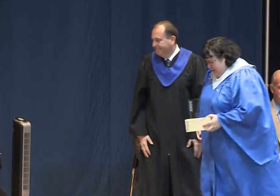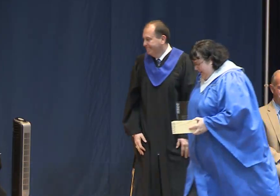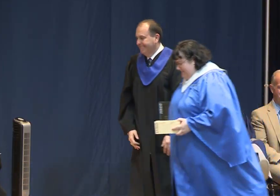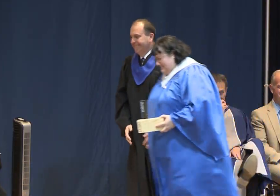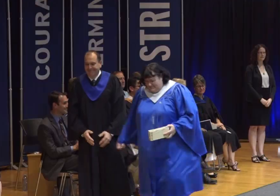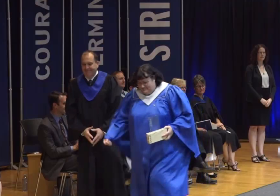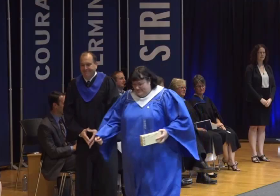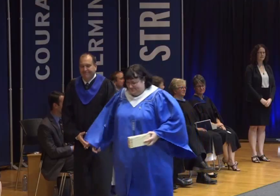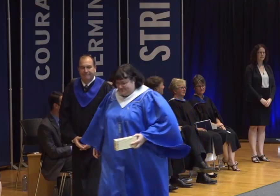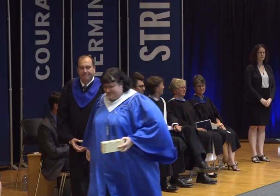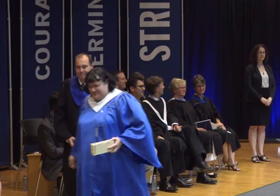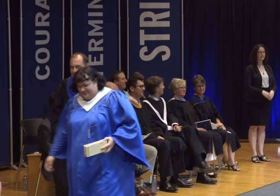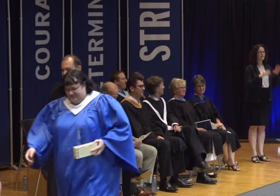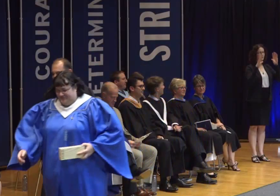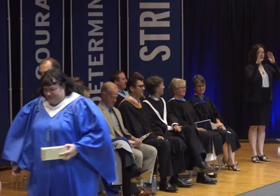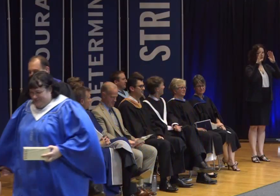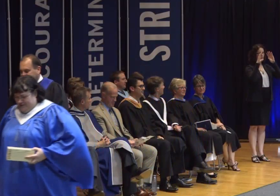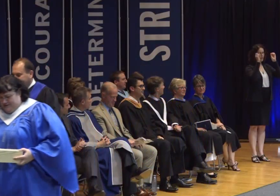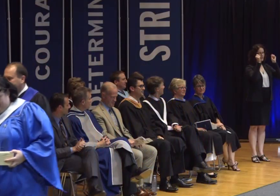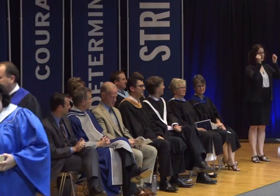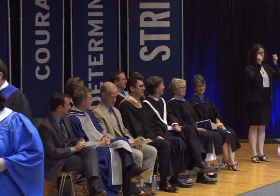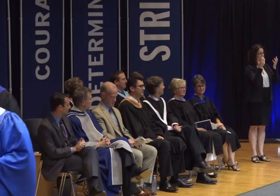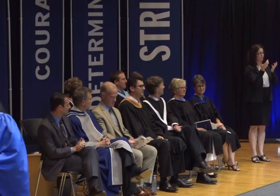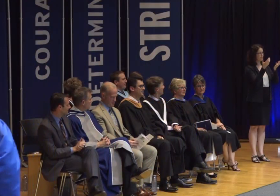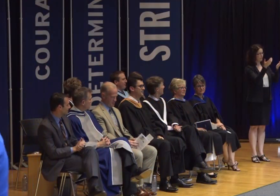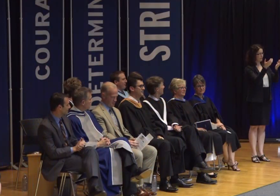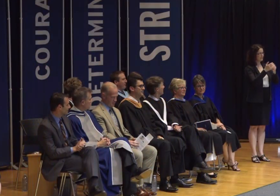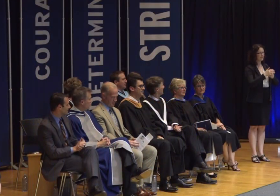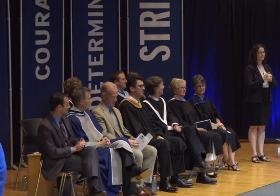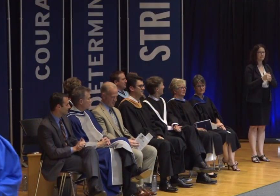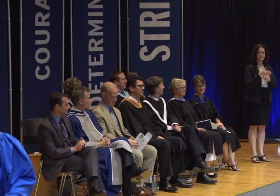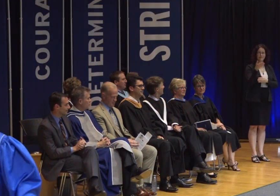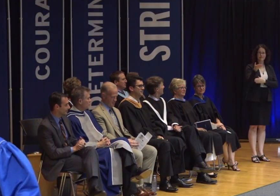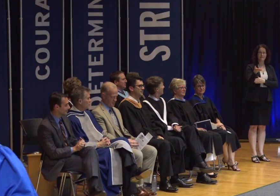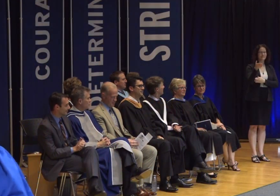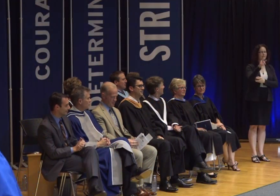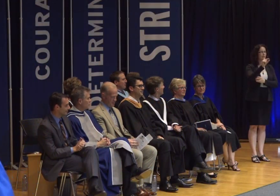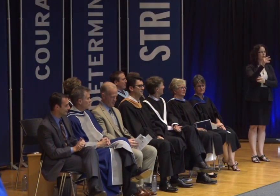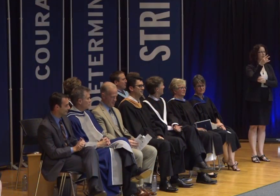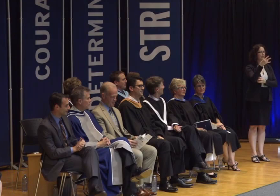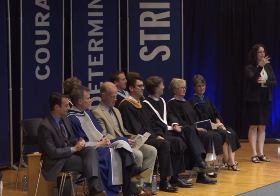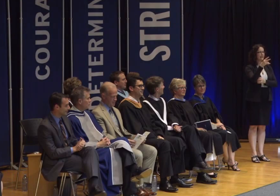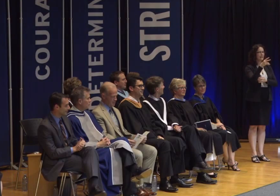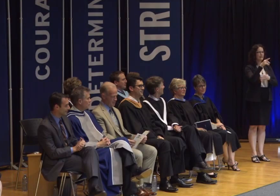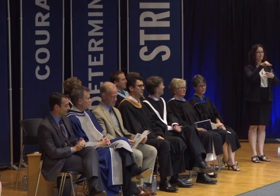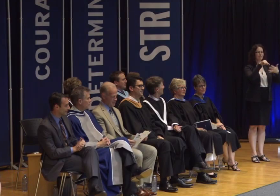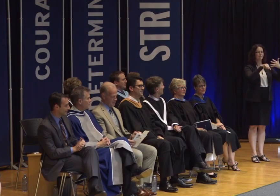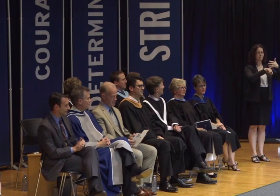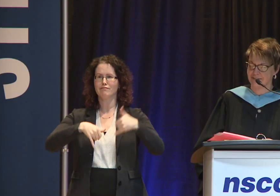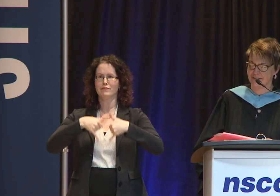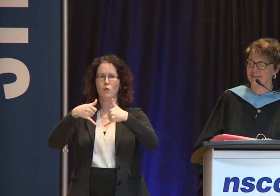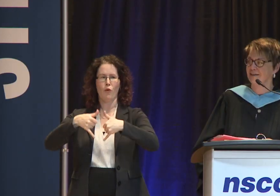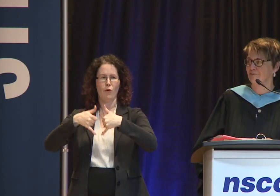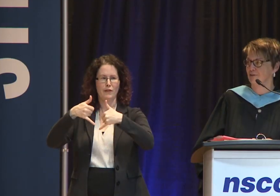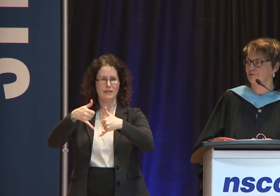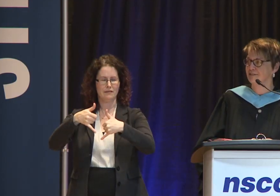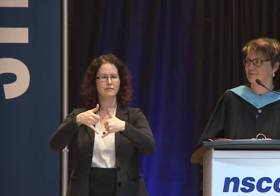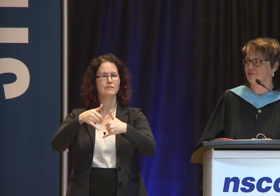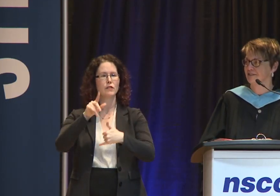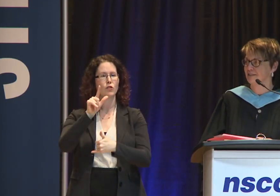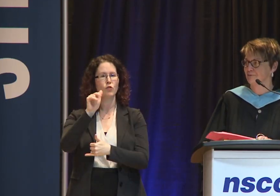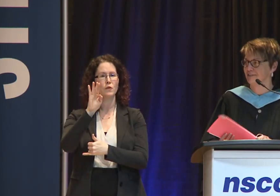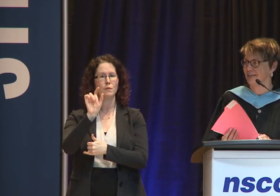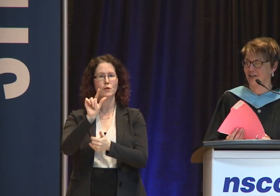Mr. President and invited guests, I present to you the 2017 award winners for the Lunenburg campus of the